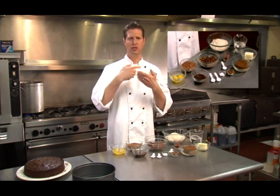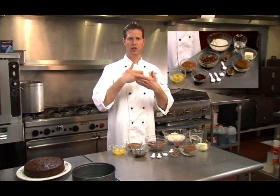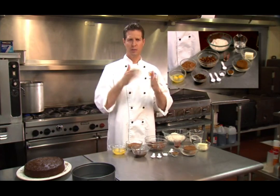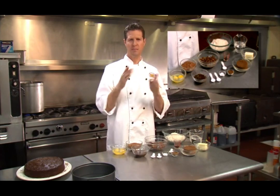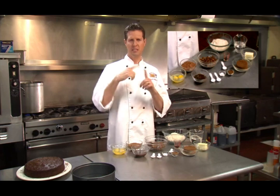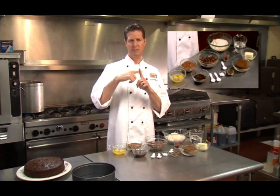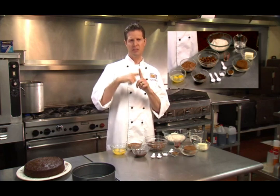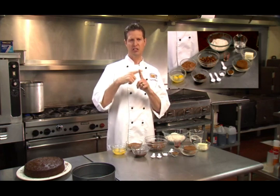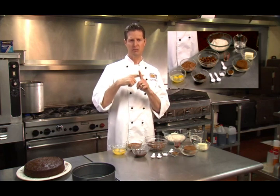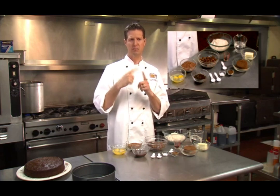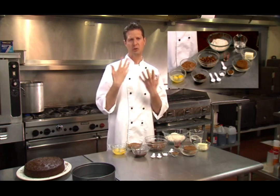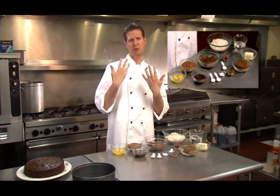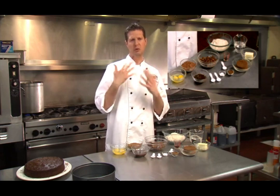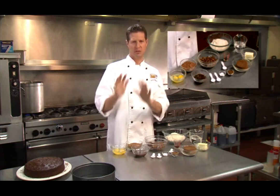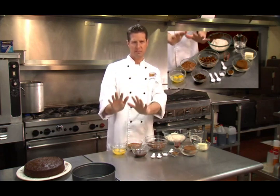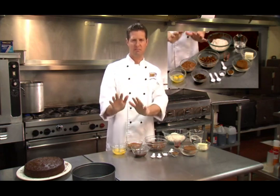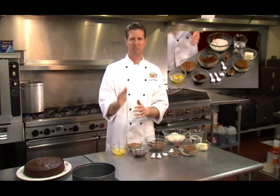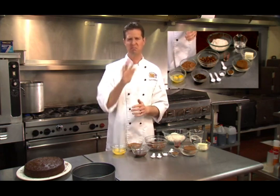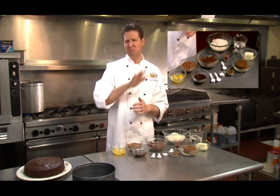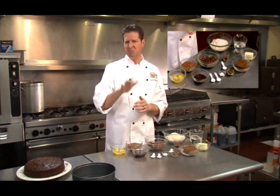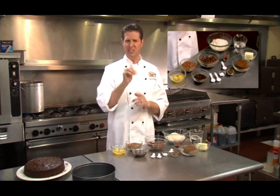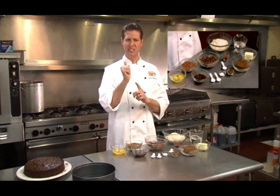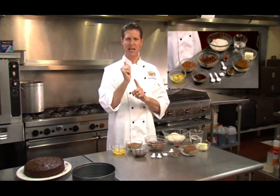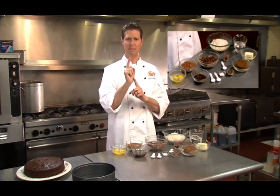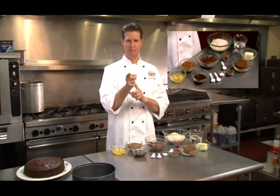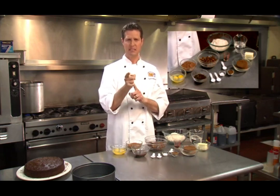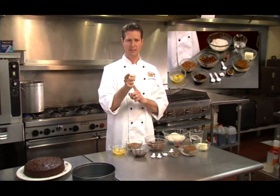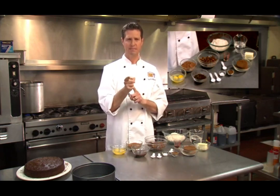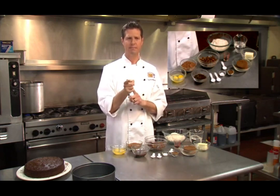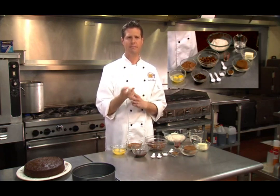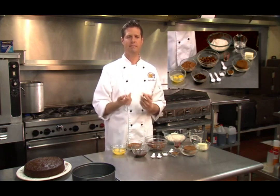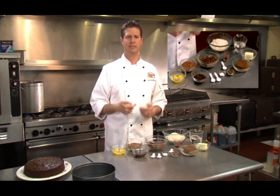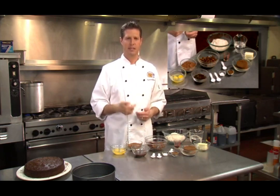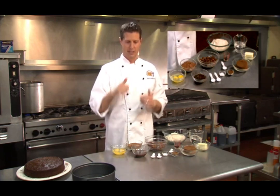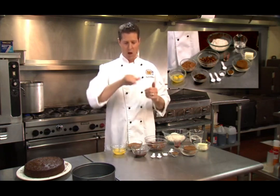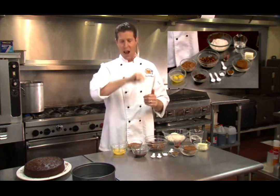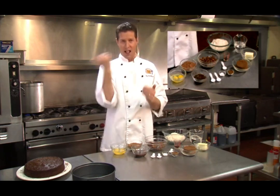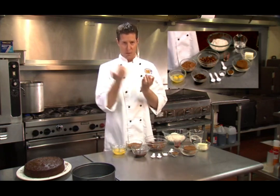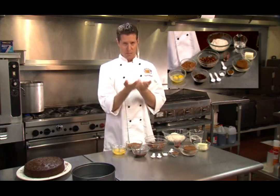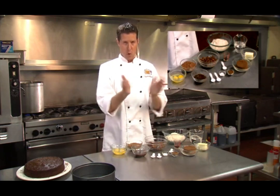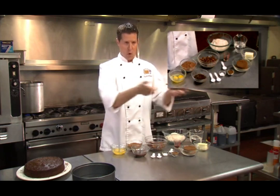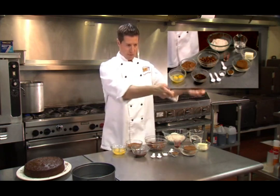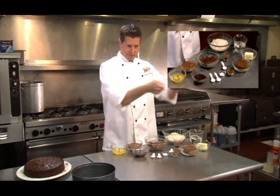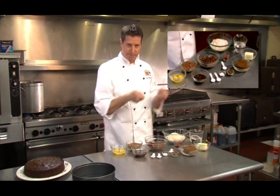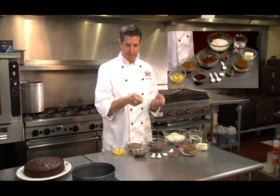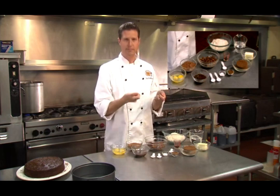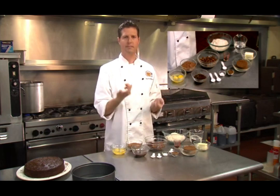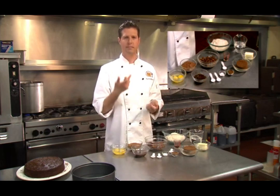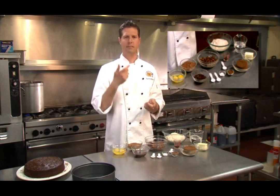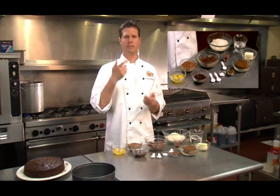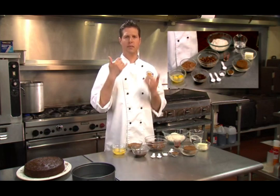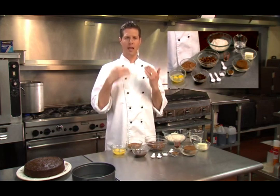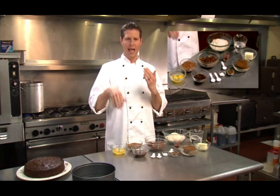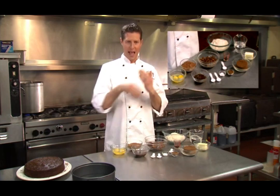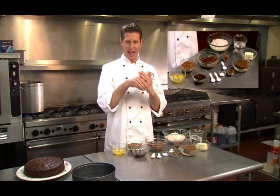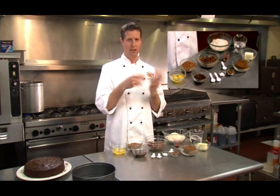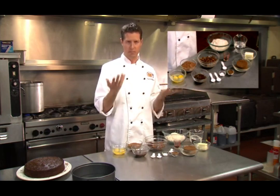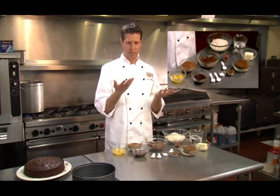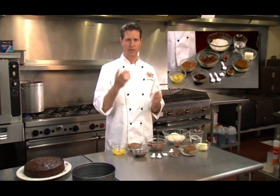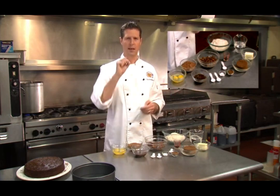And set aside until it cools to room temperature, about 10 minutes. In another bowl, whisk together spelt flour,